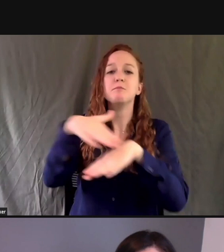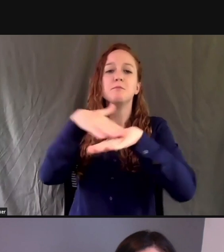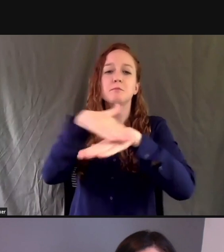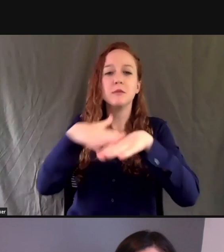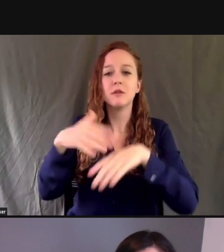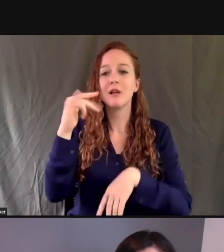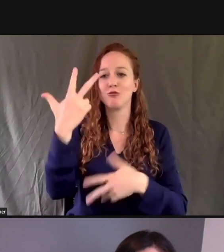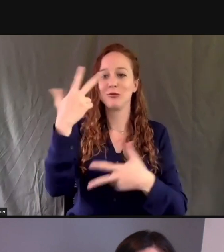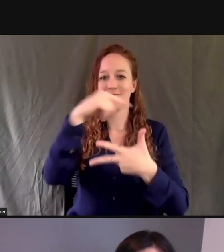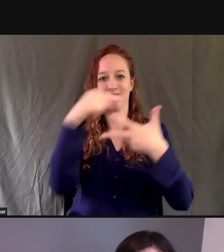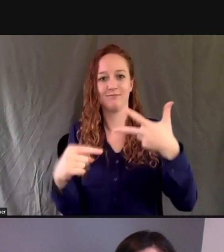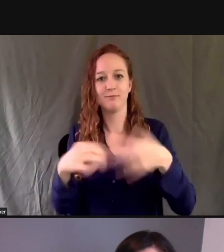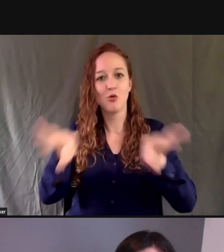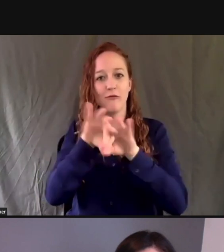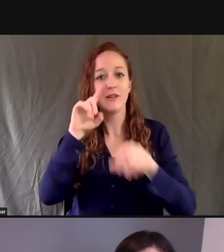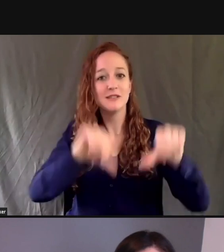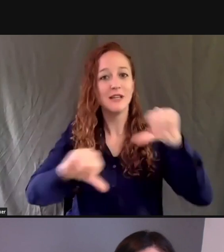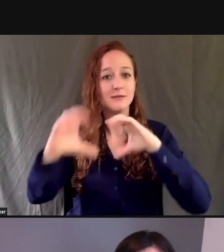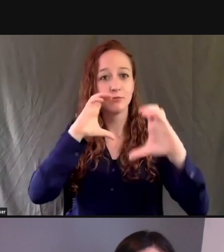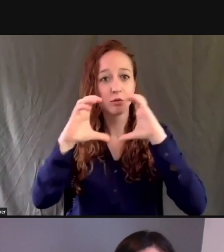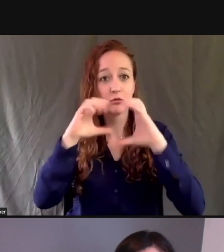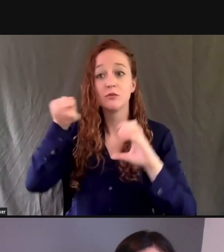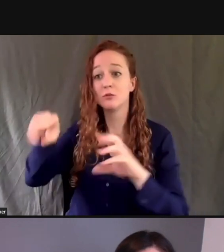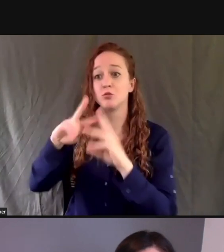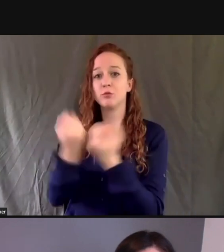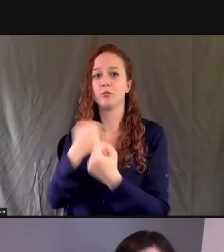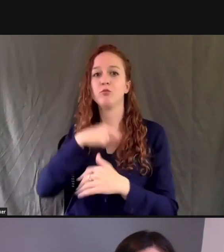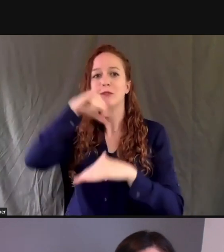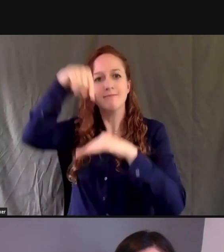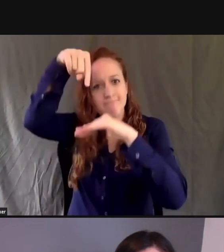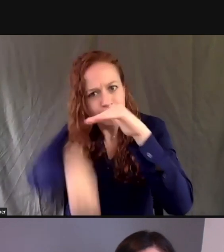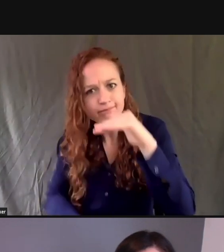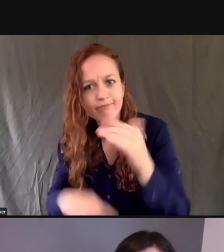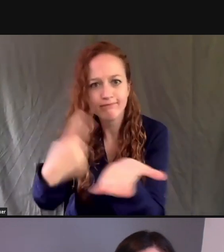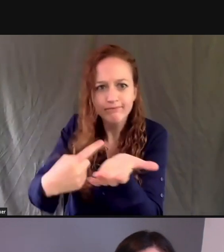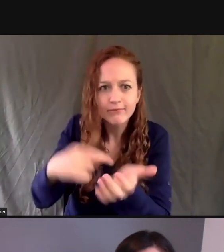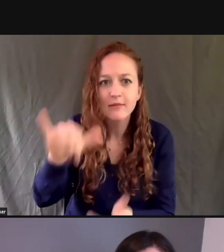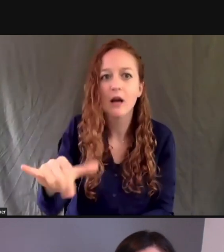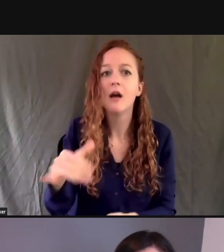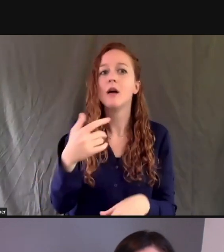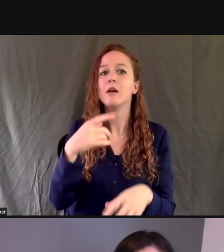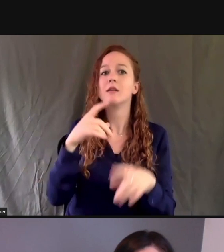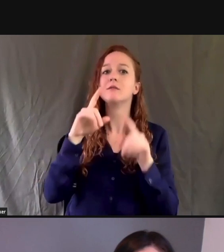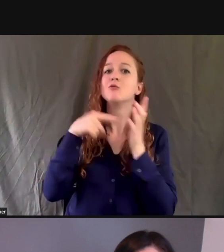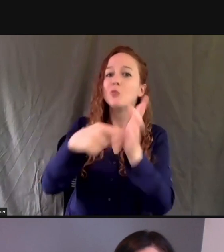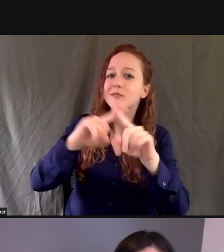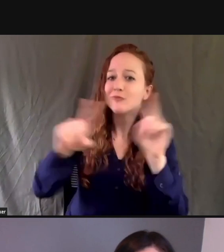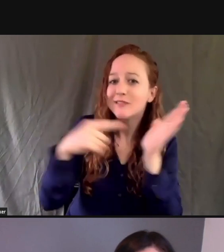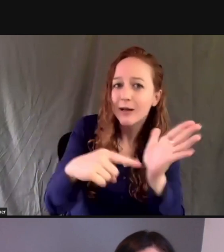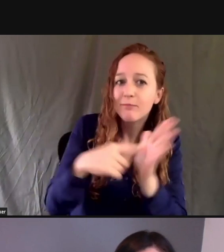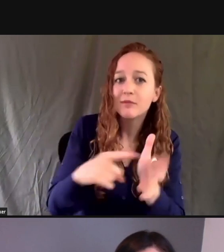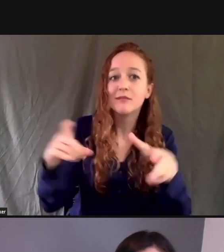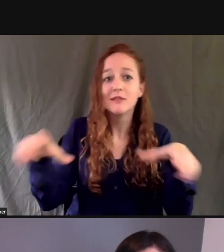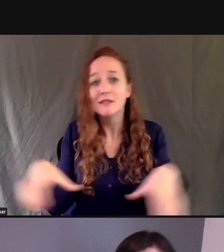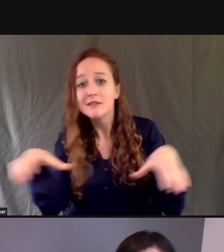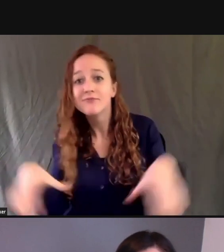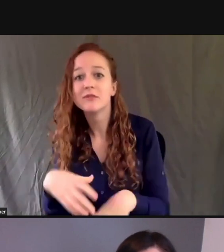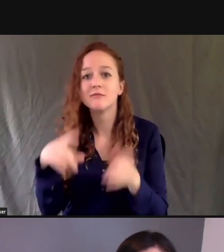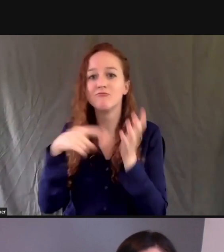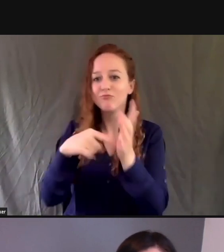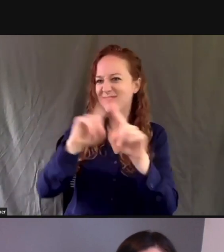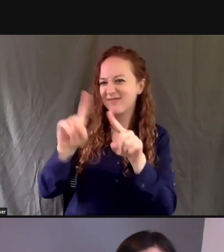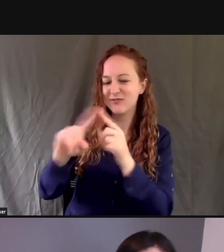those 3 videos beautifully show scientific concepts using the 1 through 5 or 5 through 1 hand